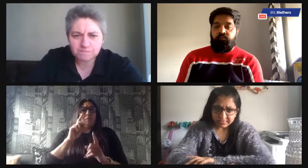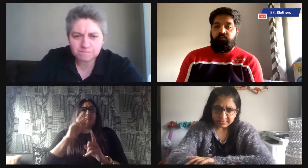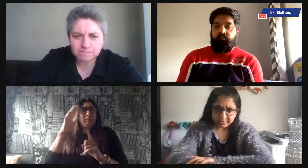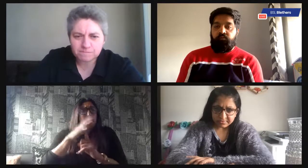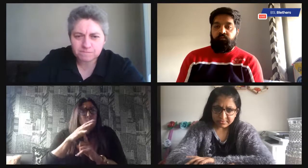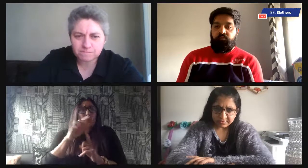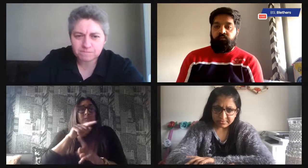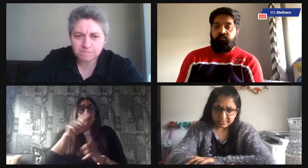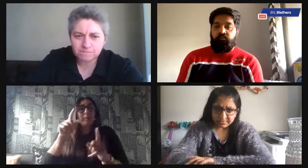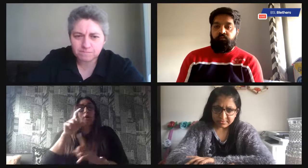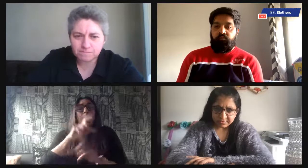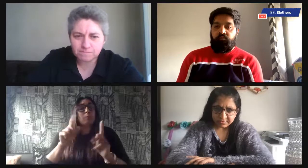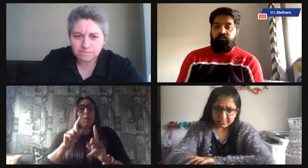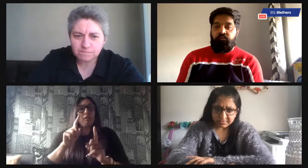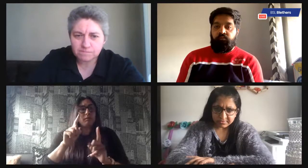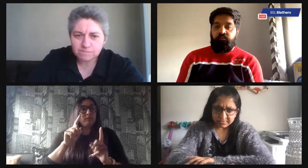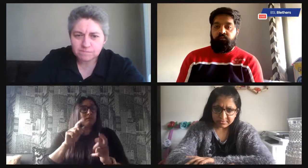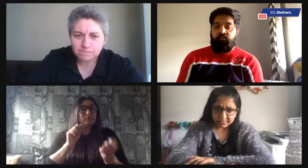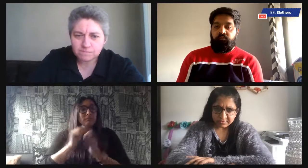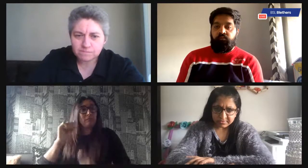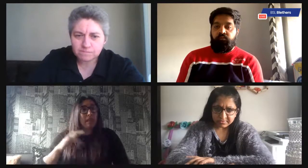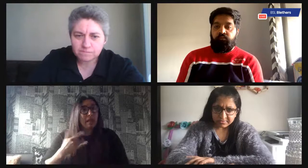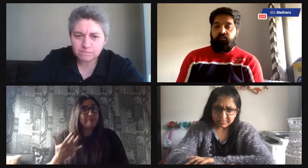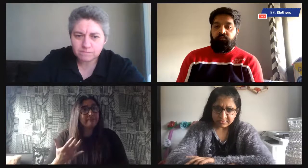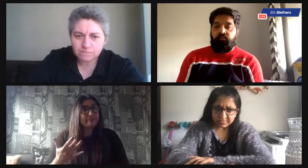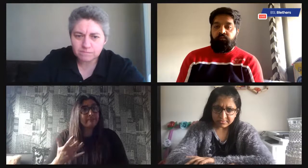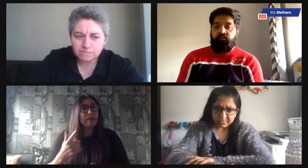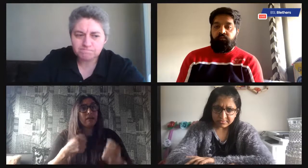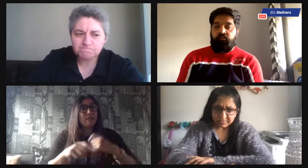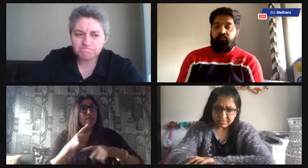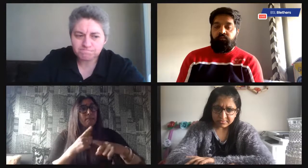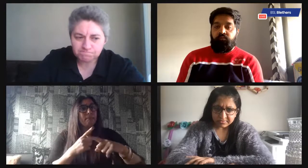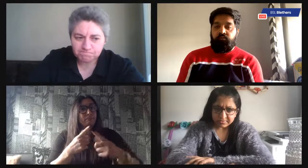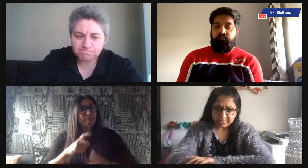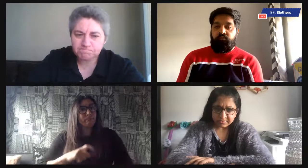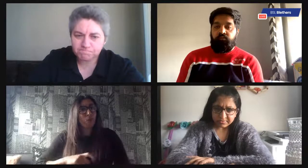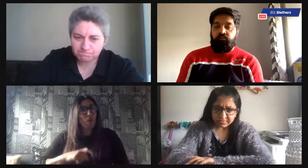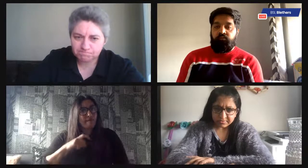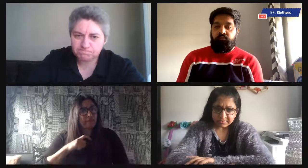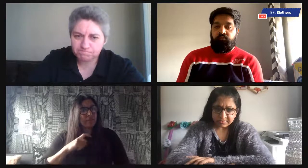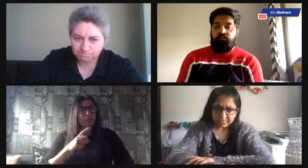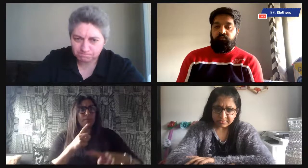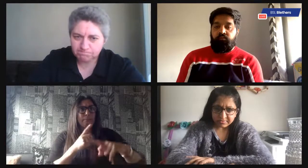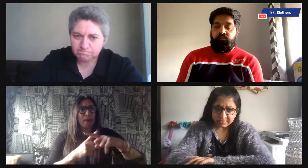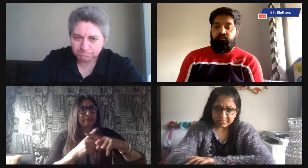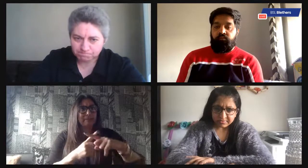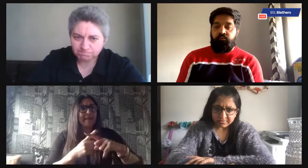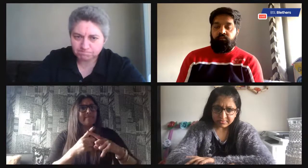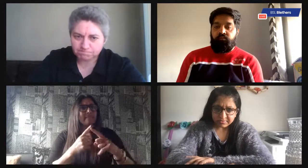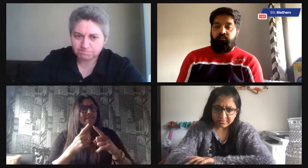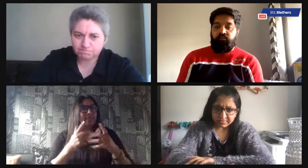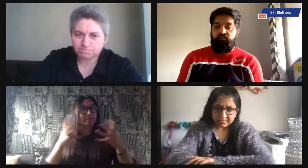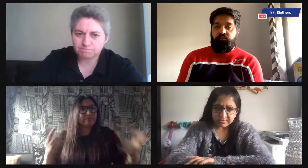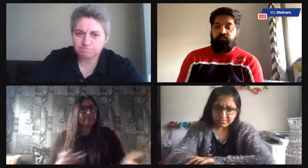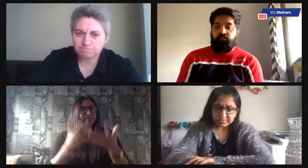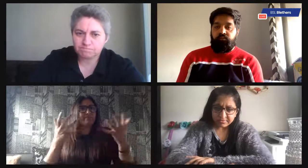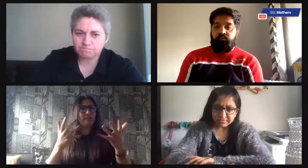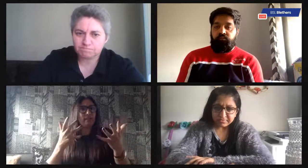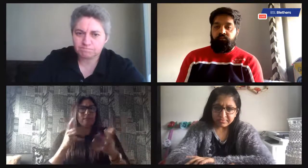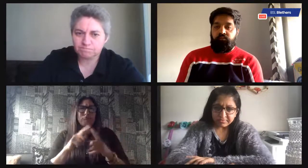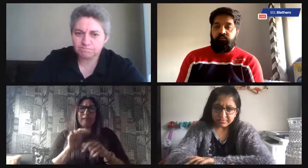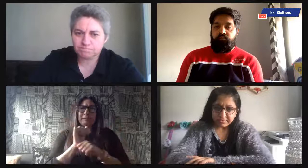that where you think the biggest impact's been? Well, I think for our community, the priority being is